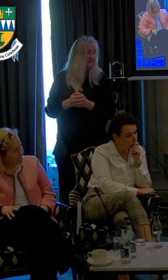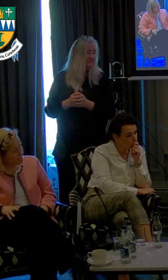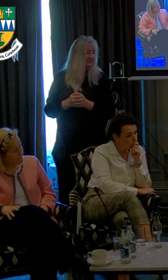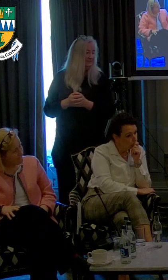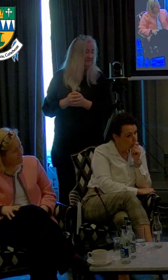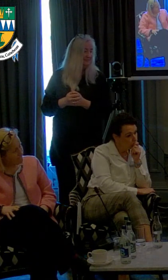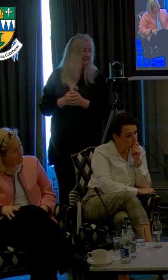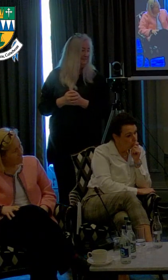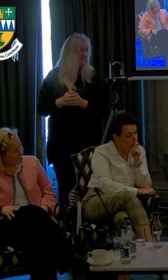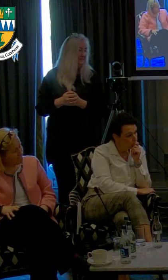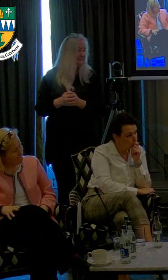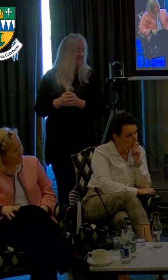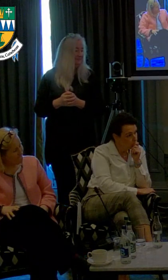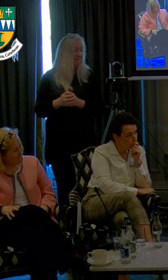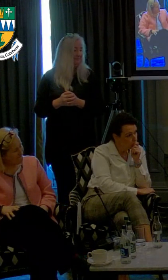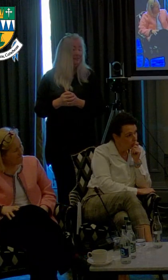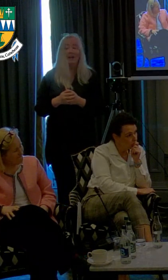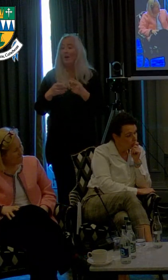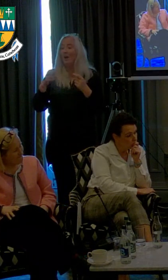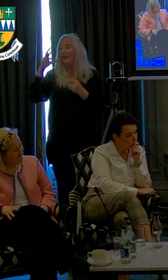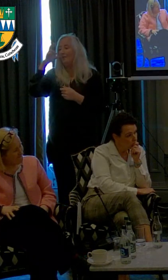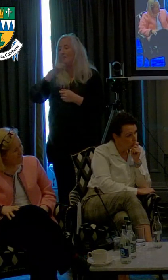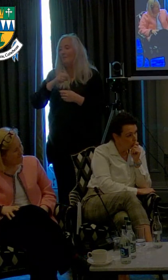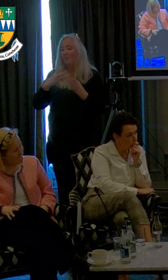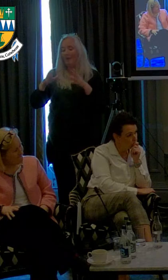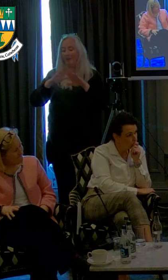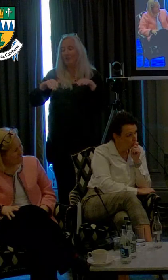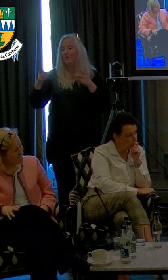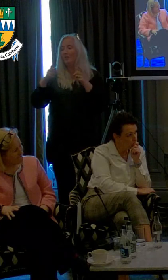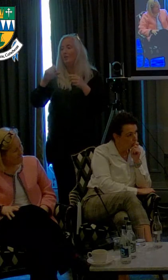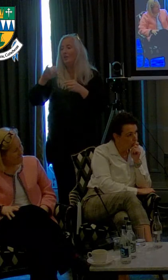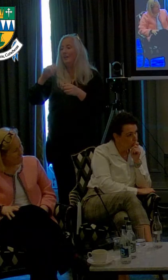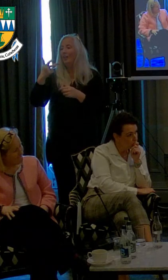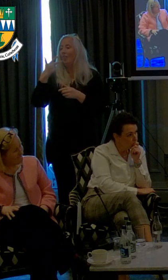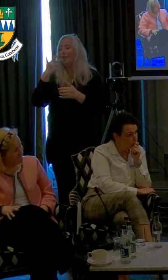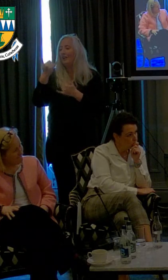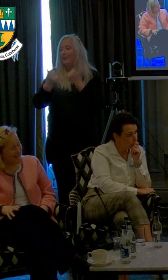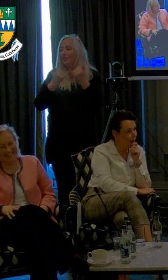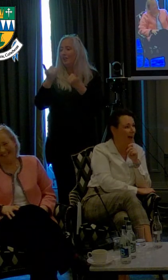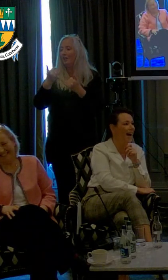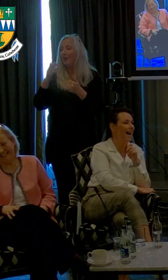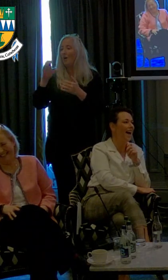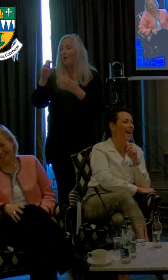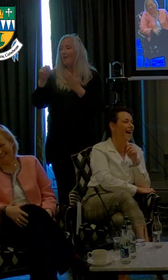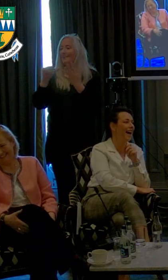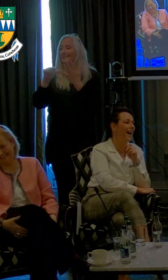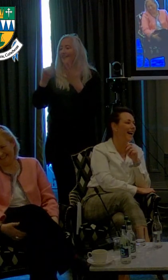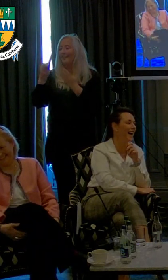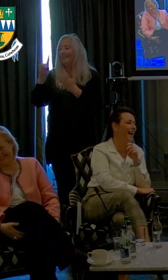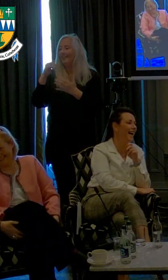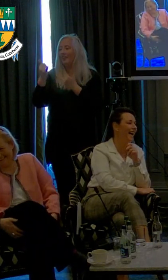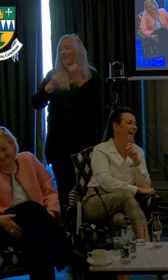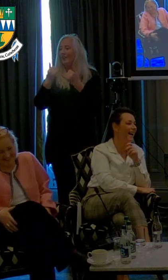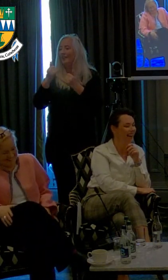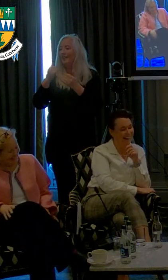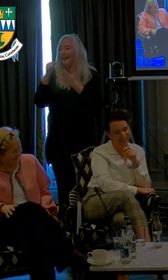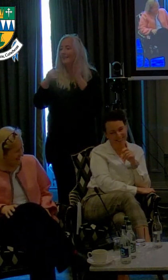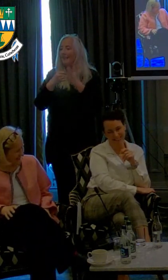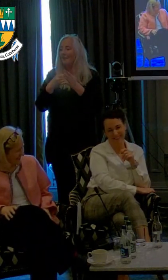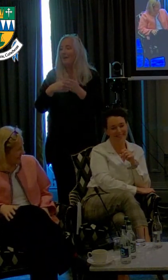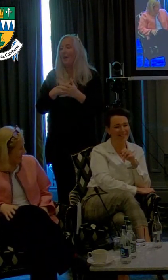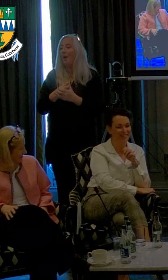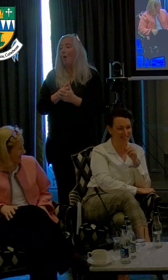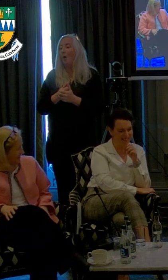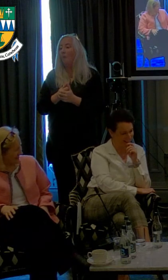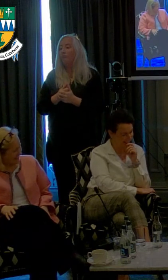a junior cert or a leaving cert, I swear to God, there seemed to be a general election on it all the time. I said, why do the elections